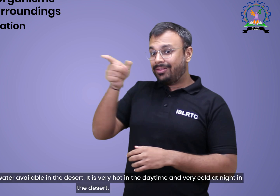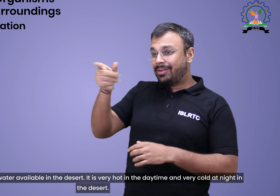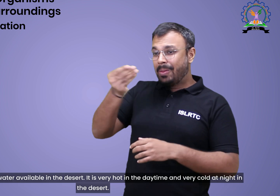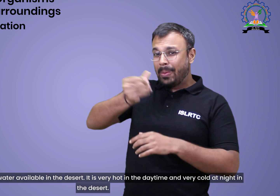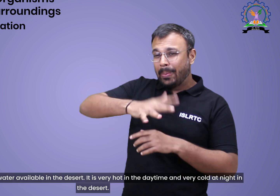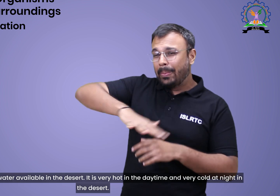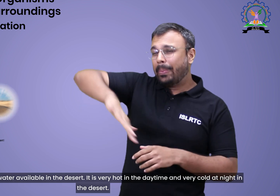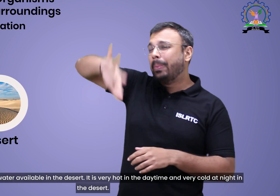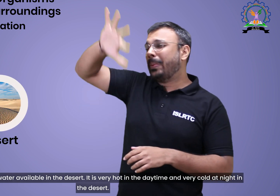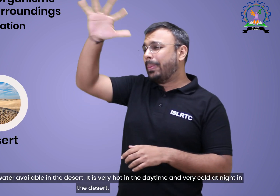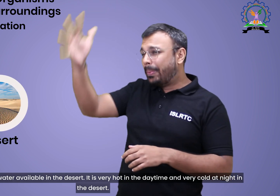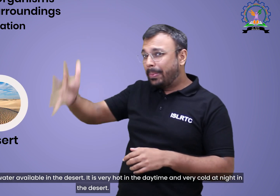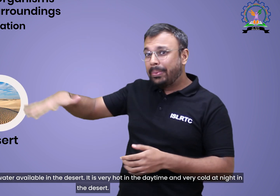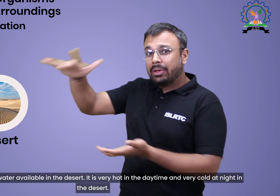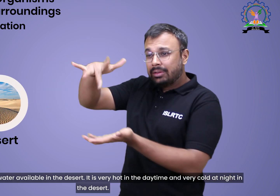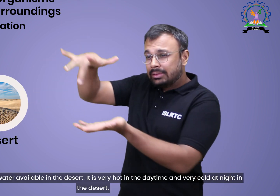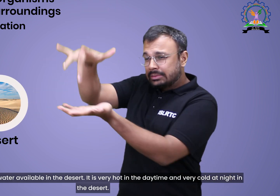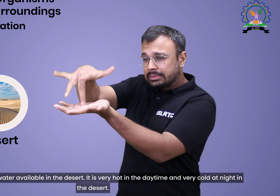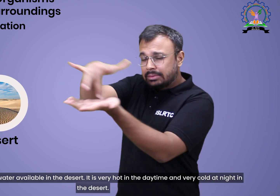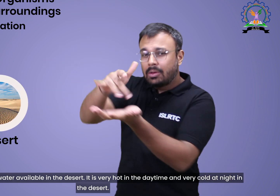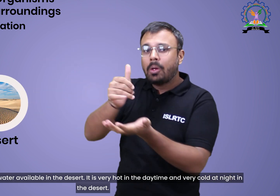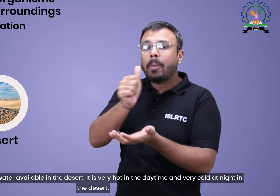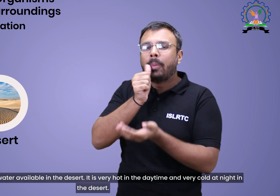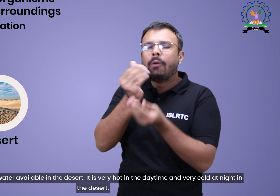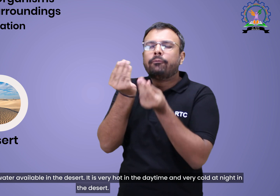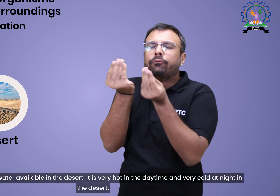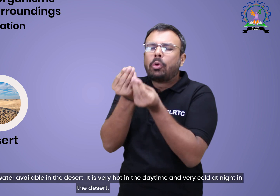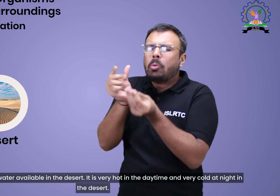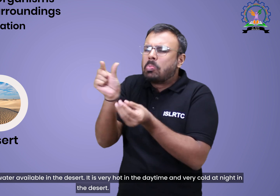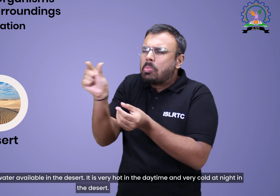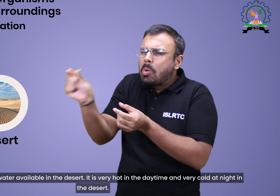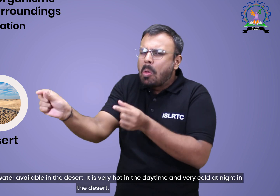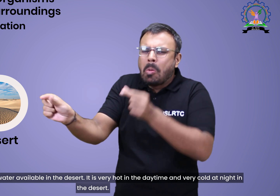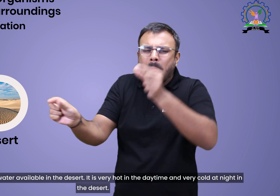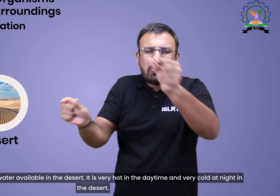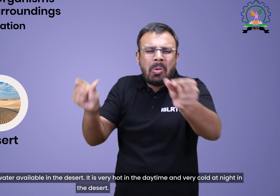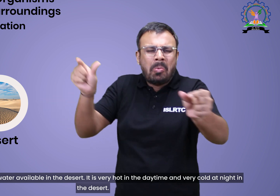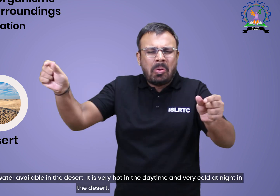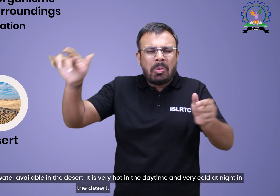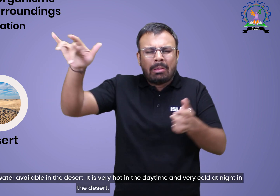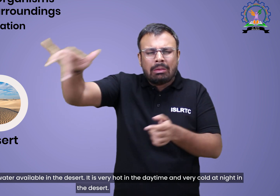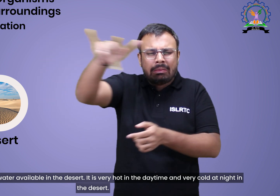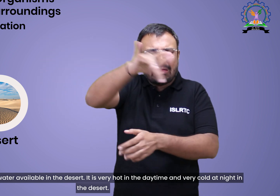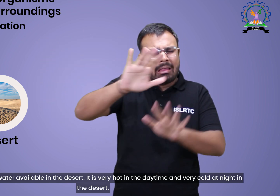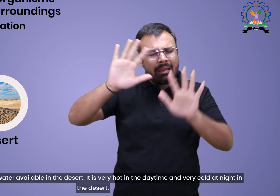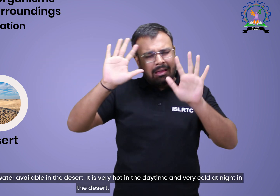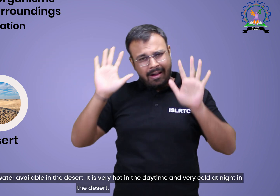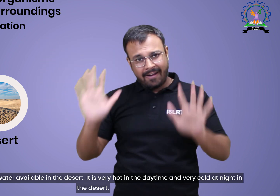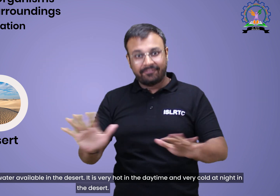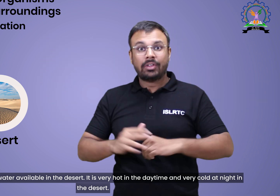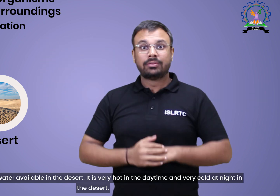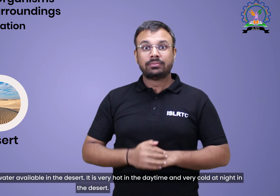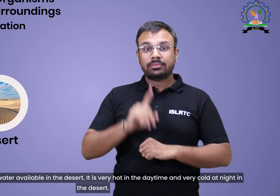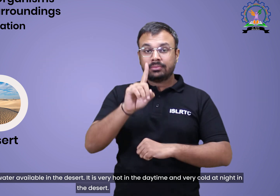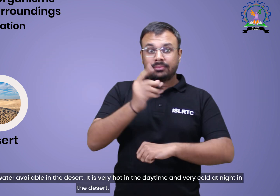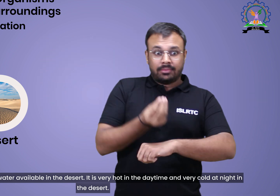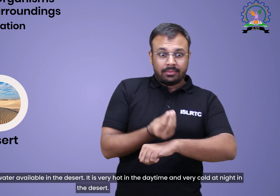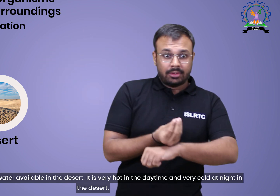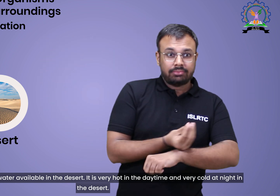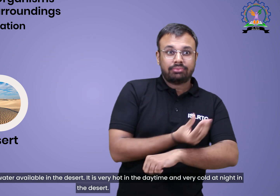There is very little water available in the desert. It is very hot in the daytime and very cold at night